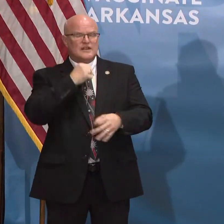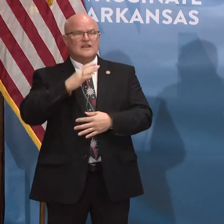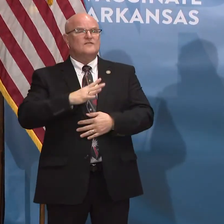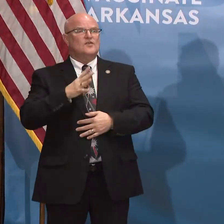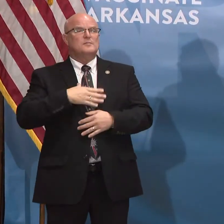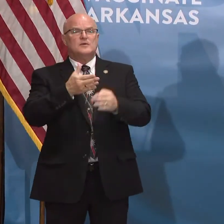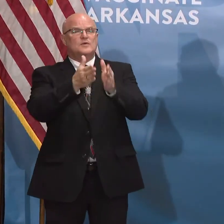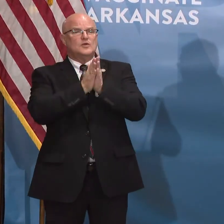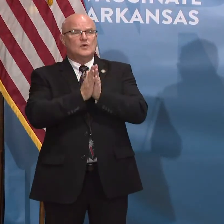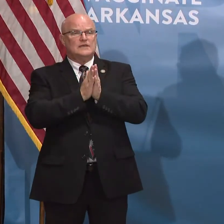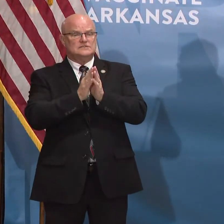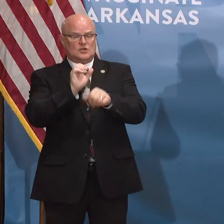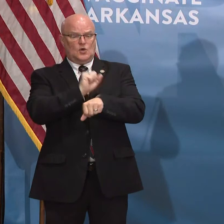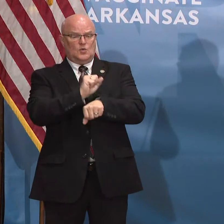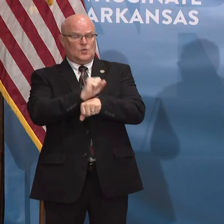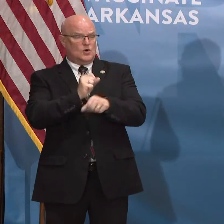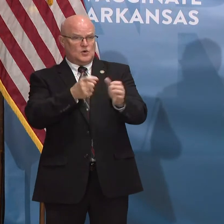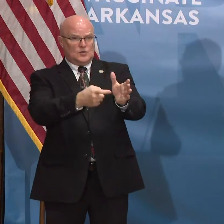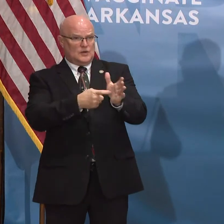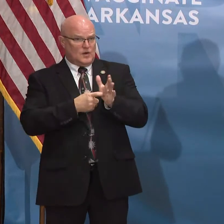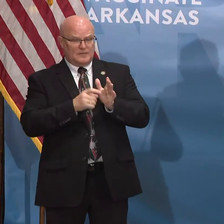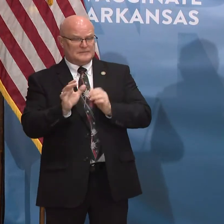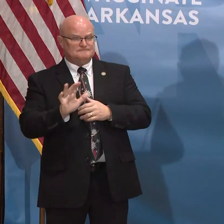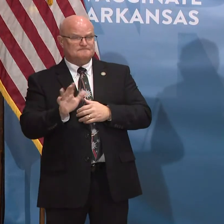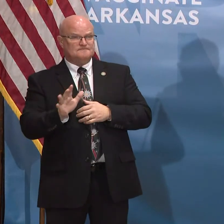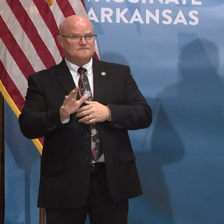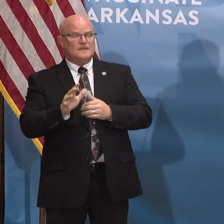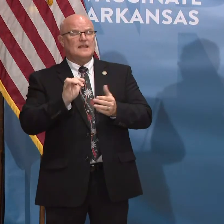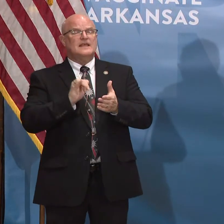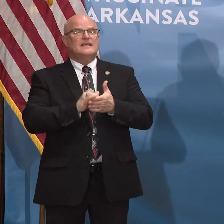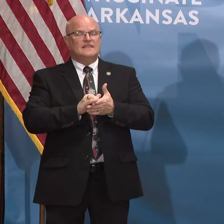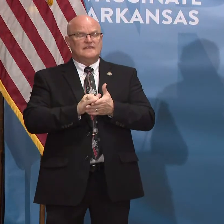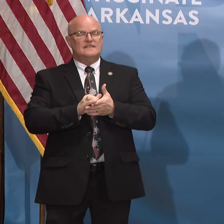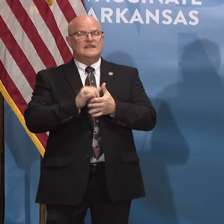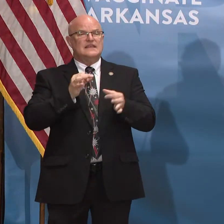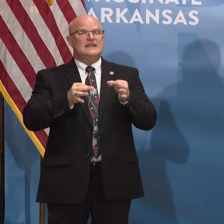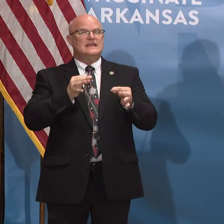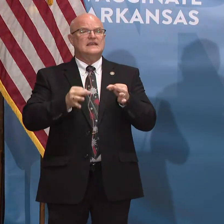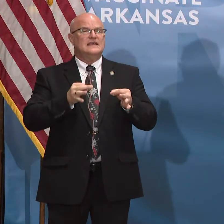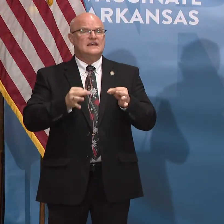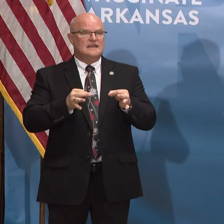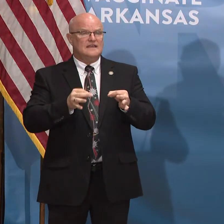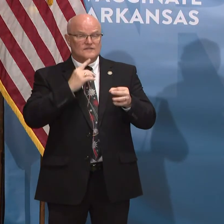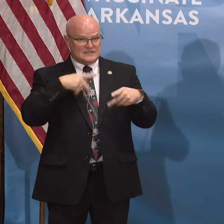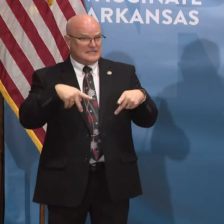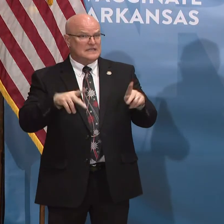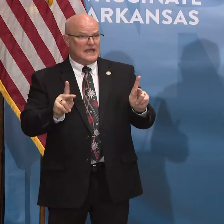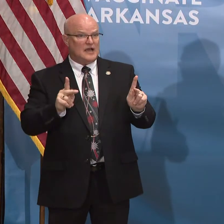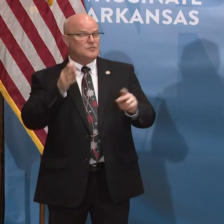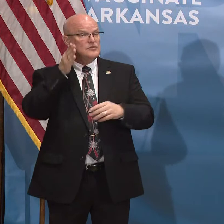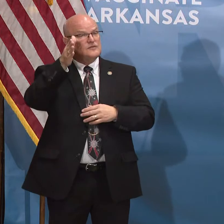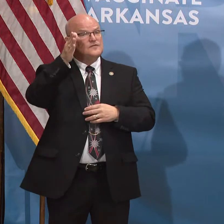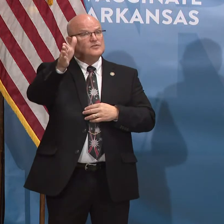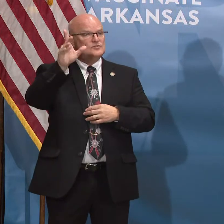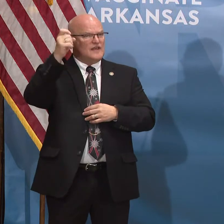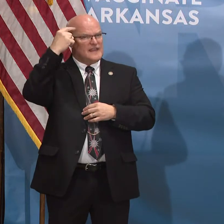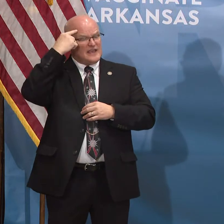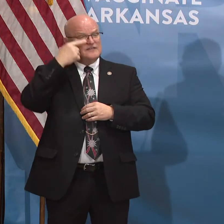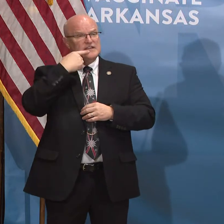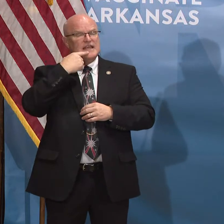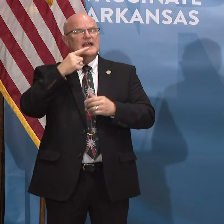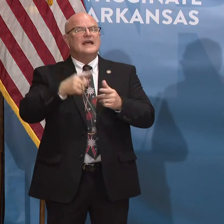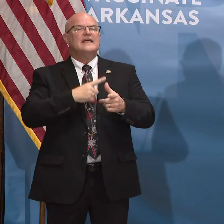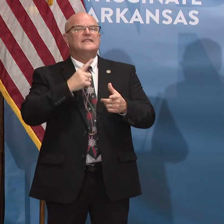request a work requirement. That would have to, if it is allowable in the future, as the governor said,